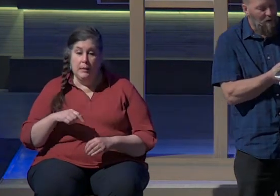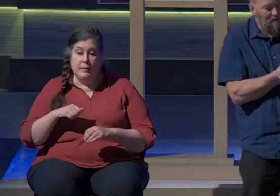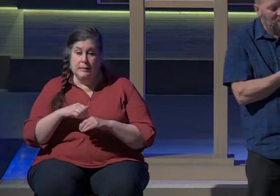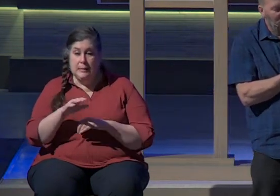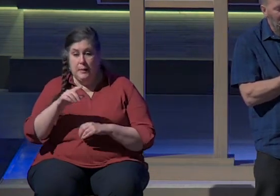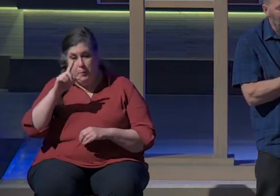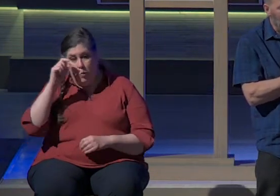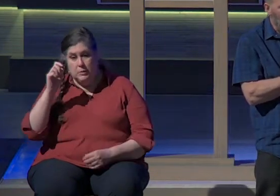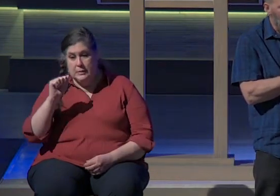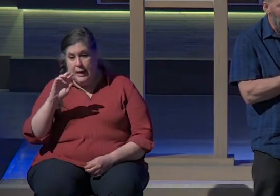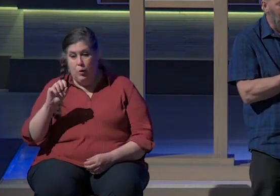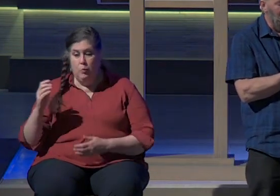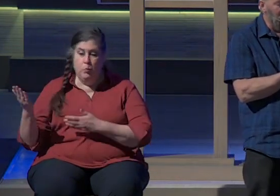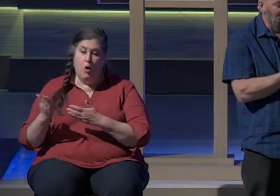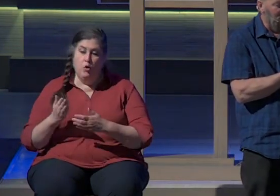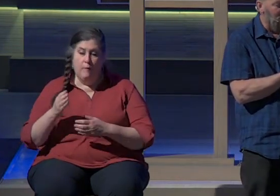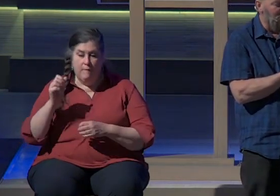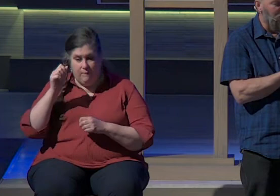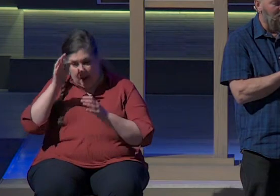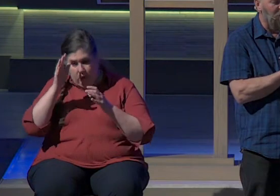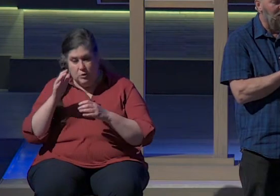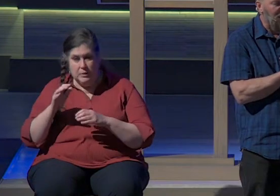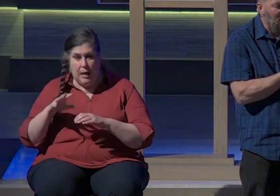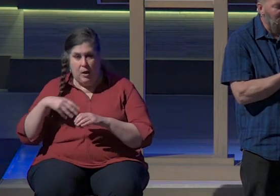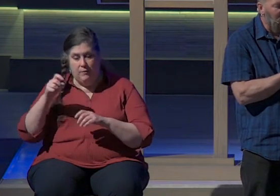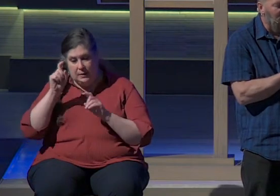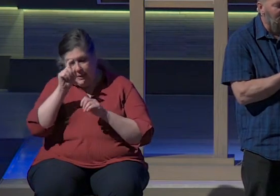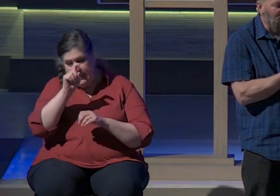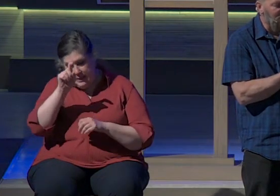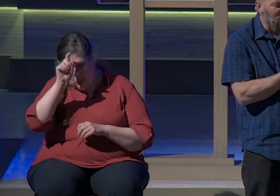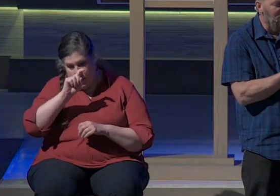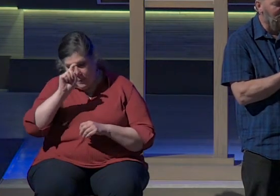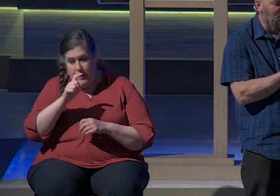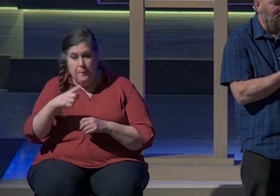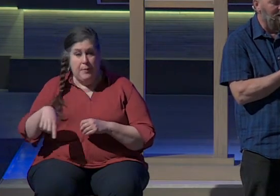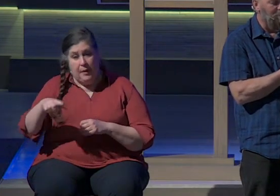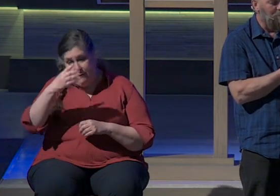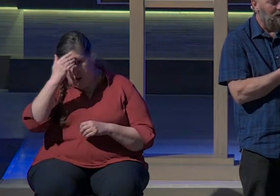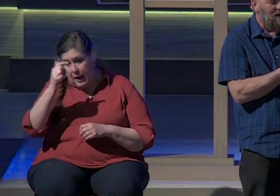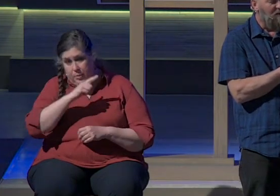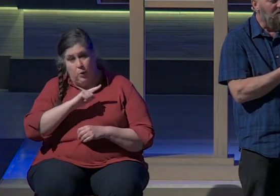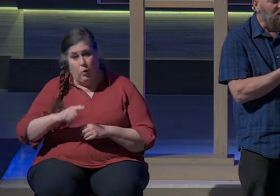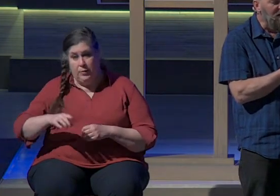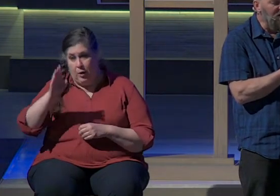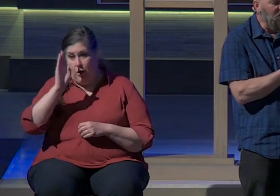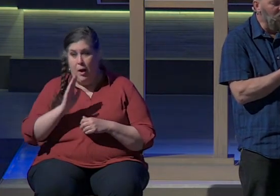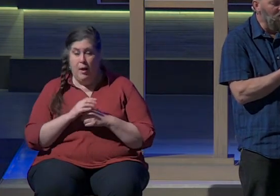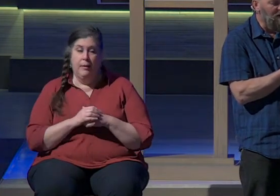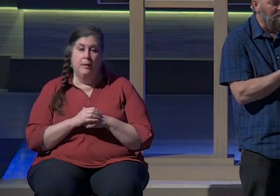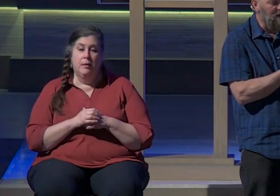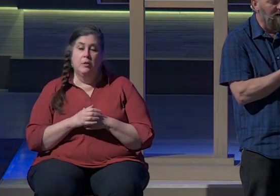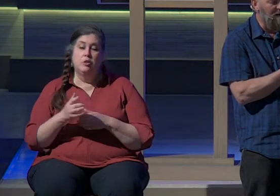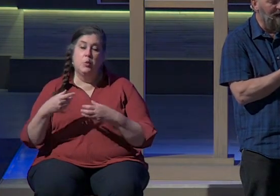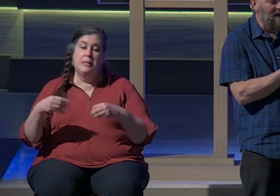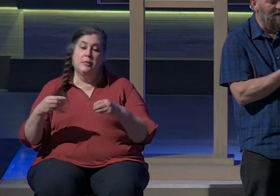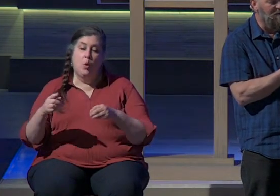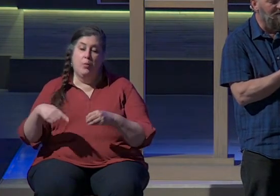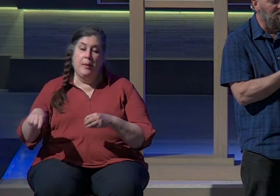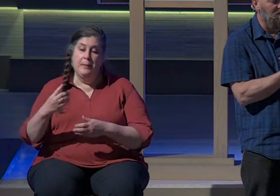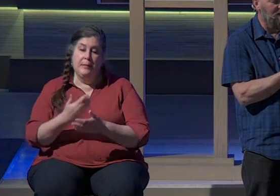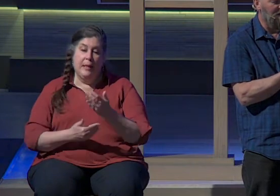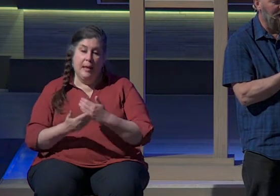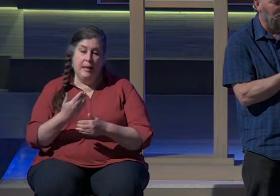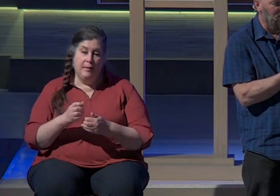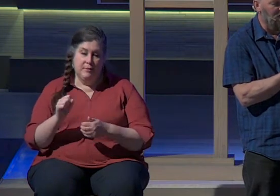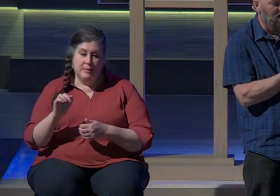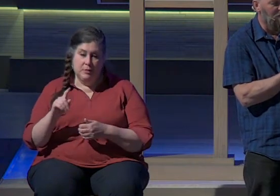who brought your fathers out of Egypt and set them in this place, but they forgot the Lord their God. So he sold them into the hand of